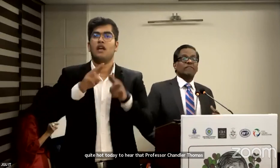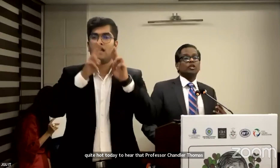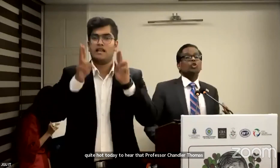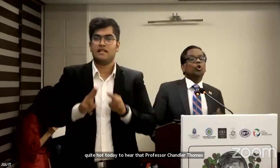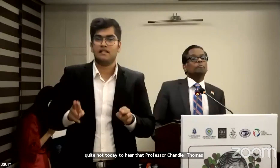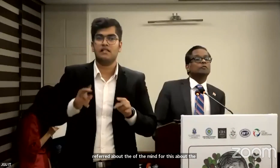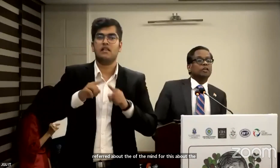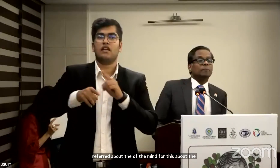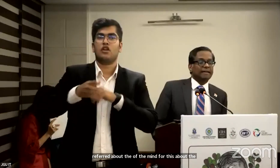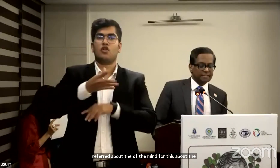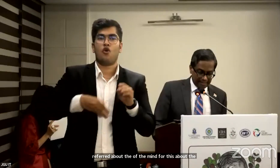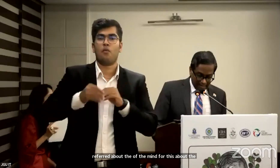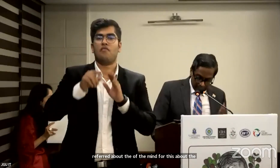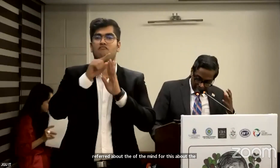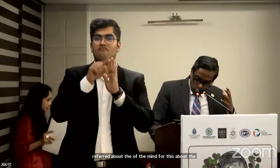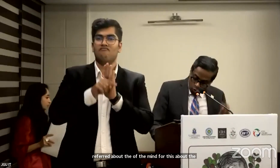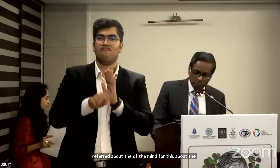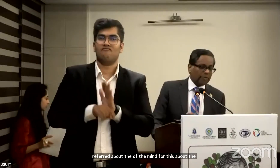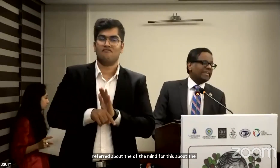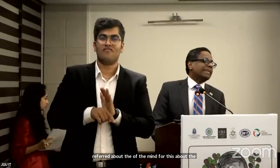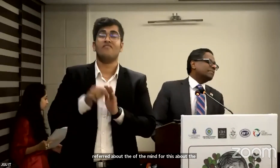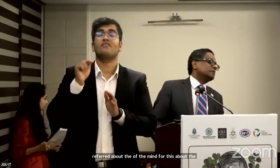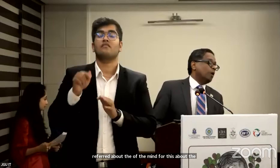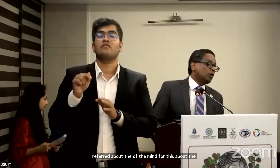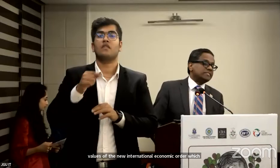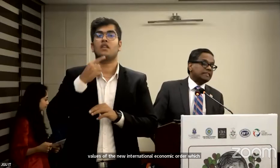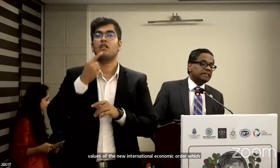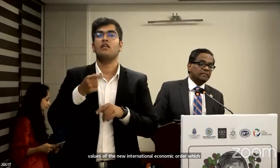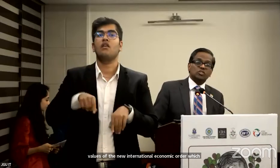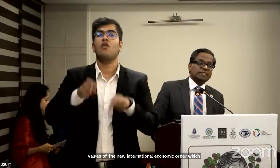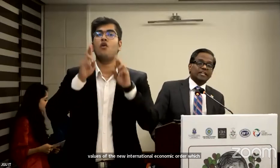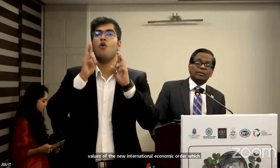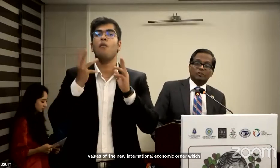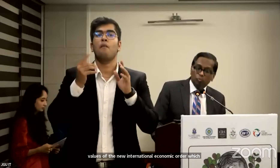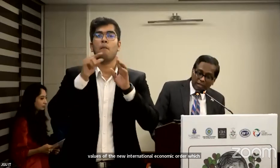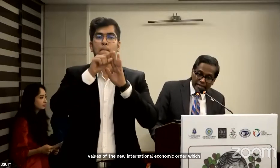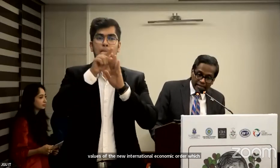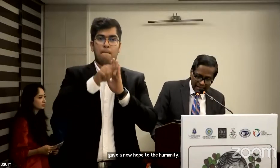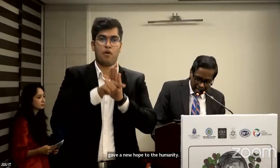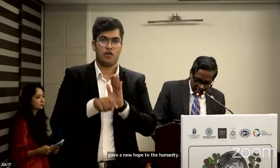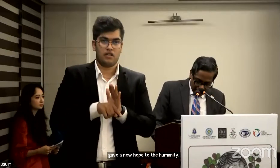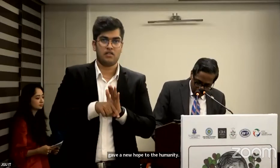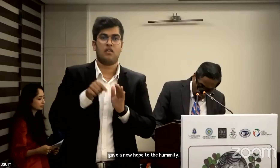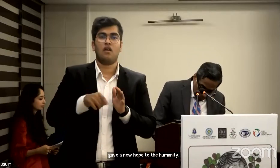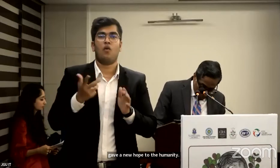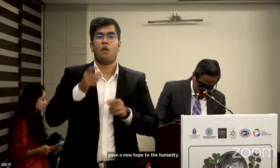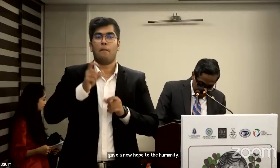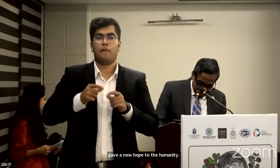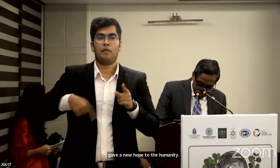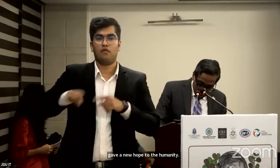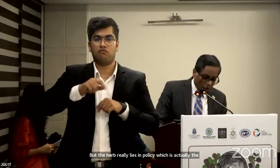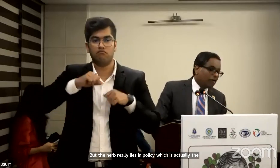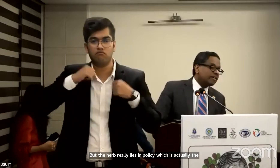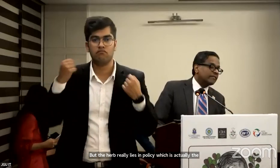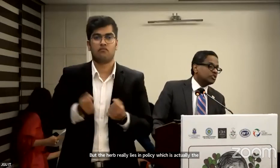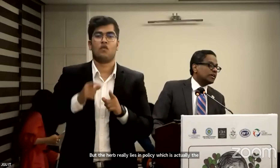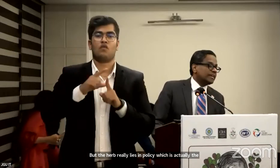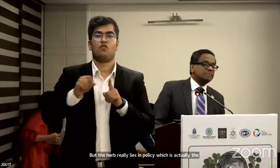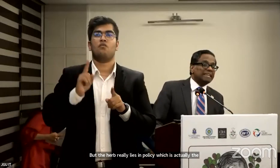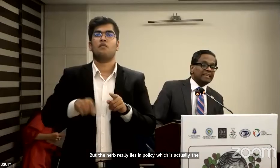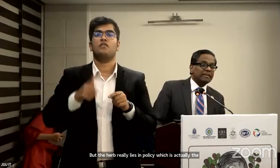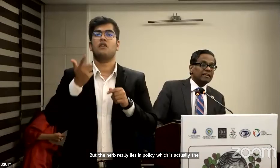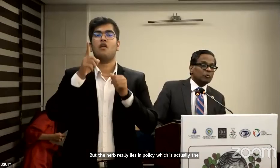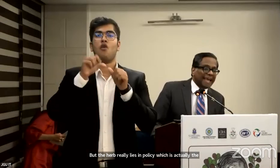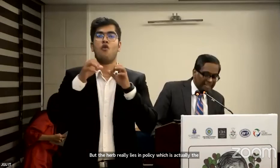which gave a new hope to the humanity. But the hope really lies in policy, which is actually the will. The hope lies in law, which